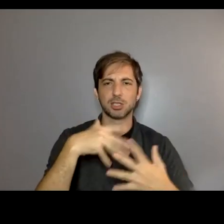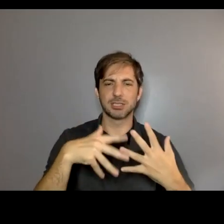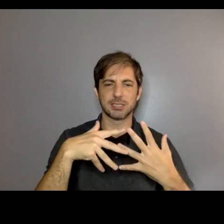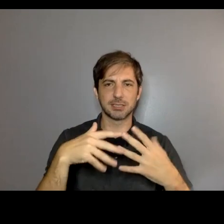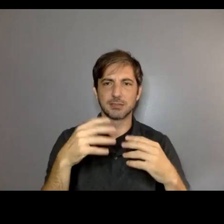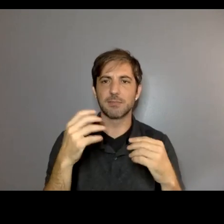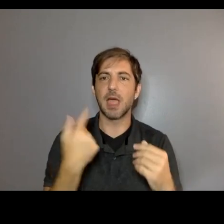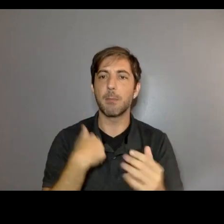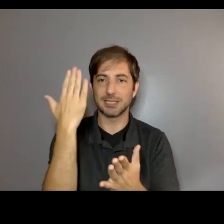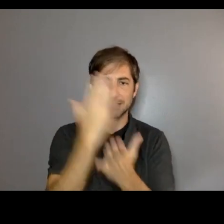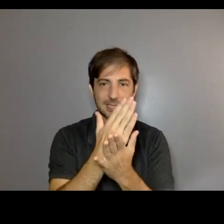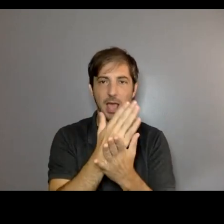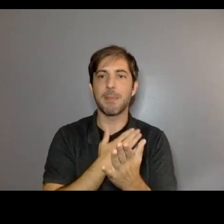And